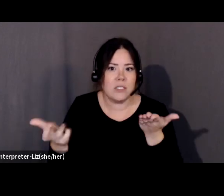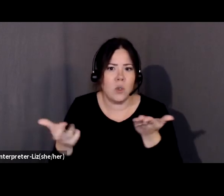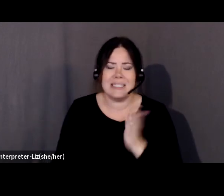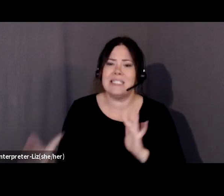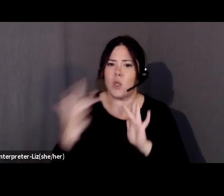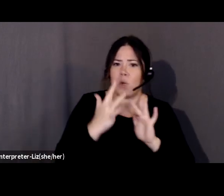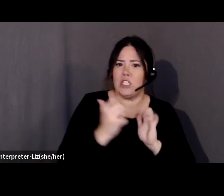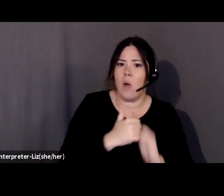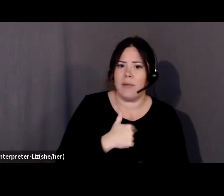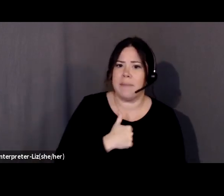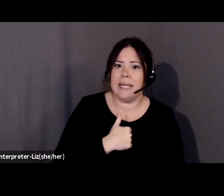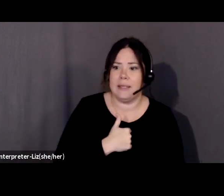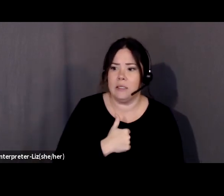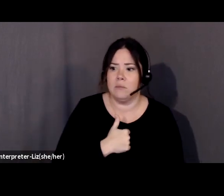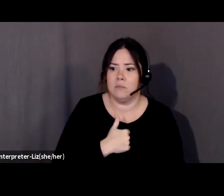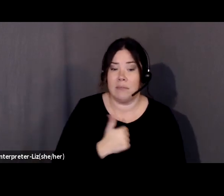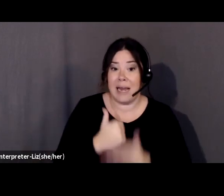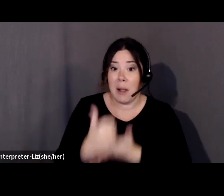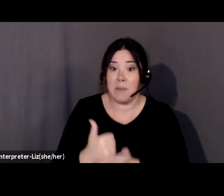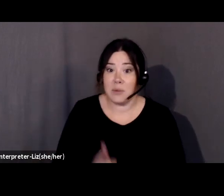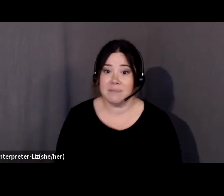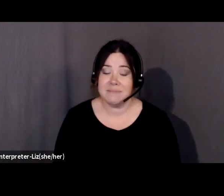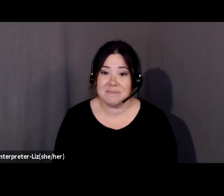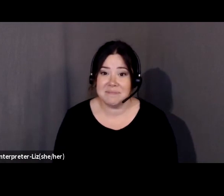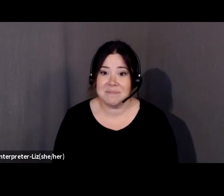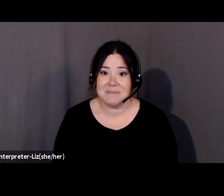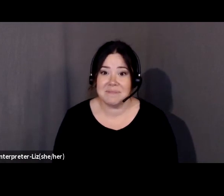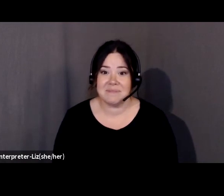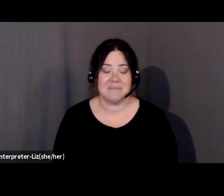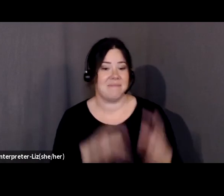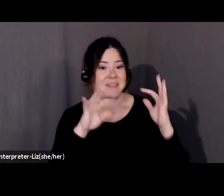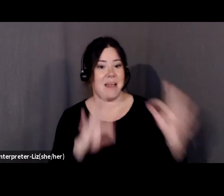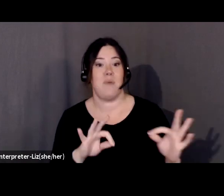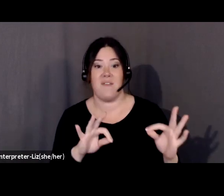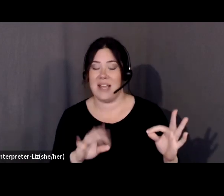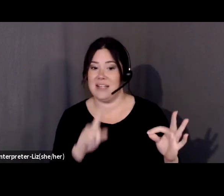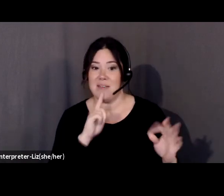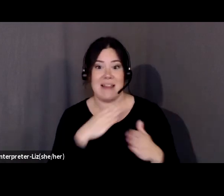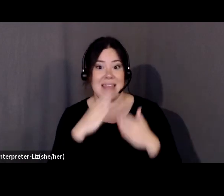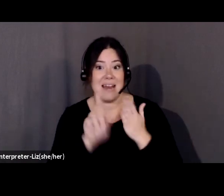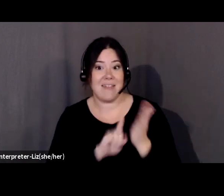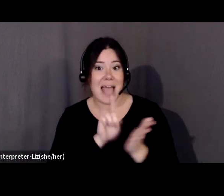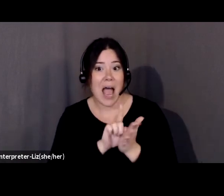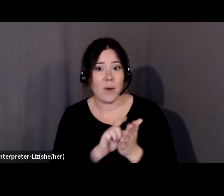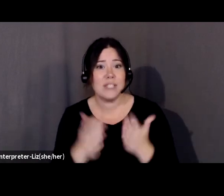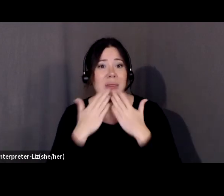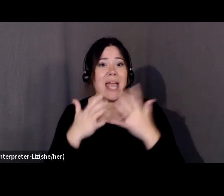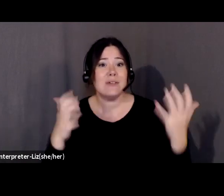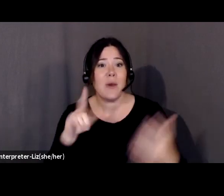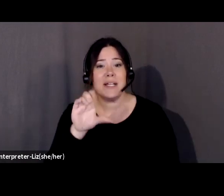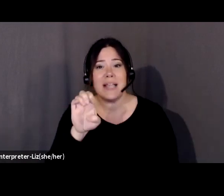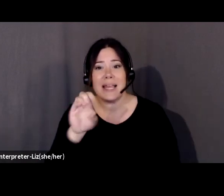me and I will help you out. Well, perfect. We're right at the end of the hour. So thank you so much, Leo.